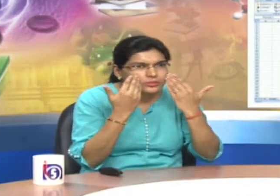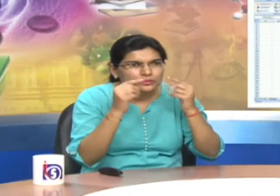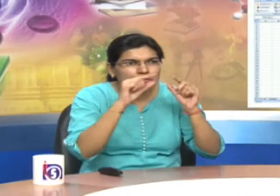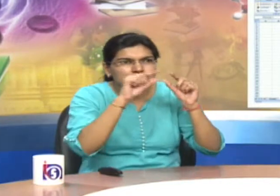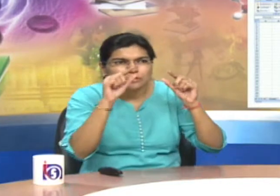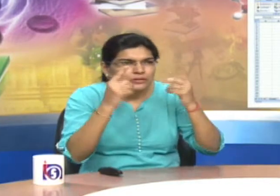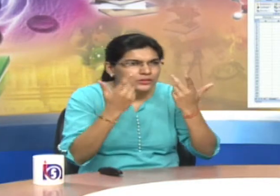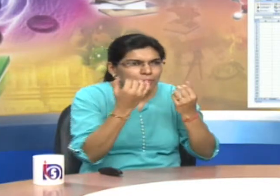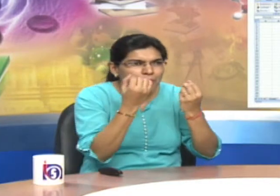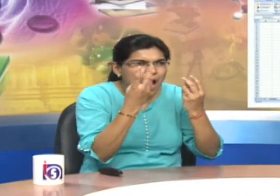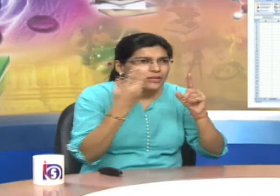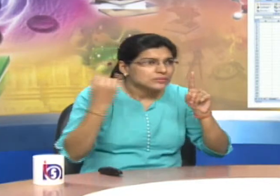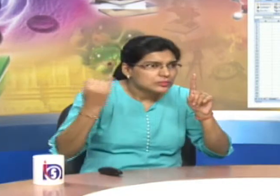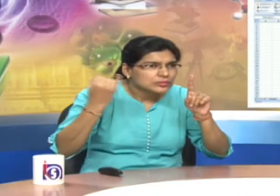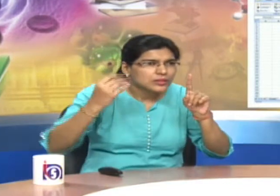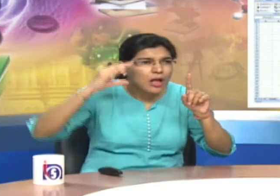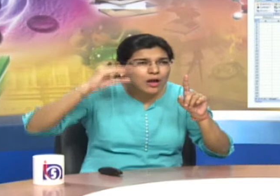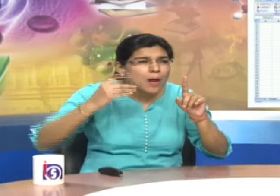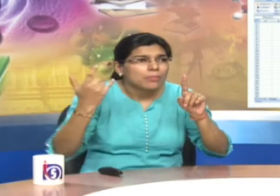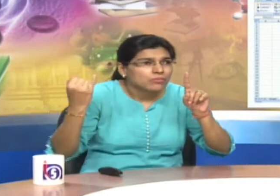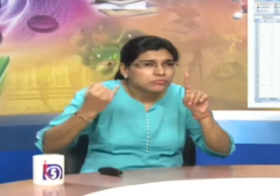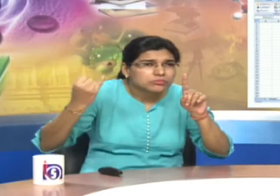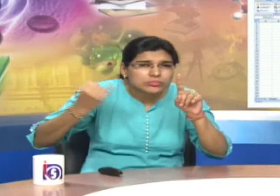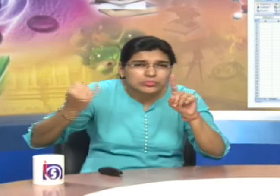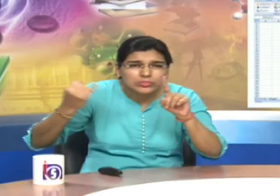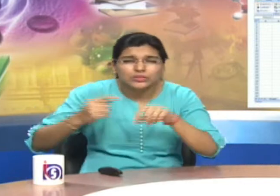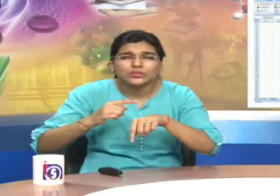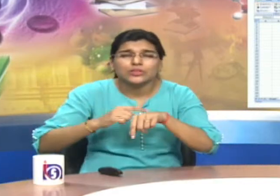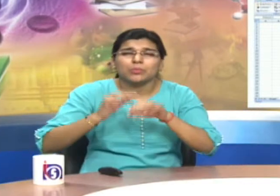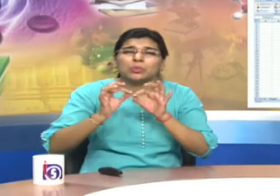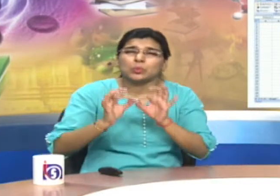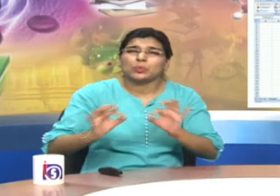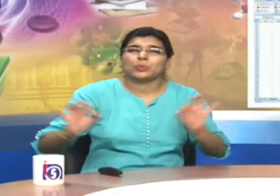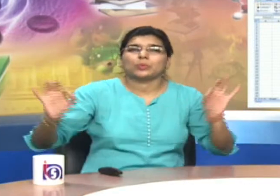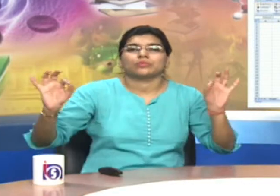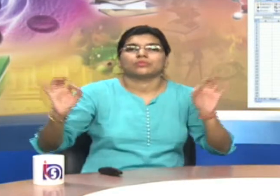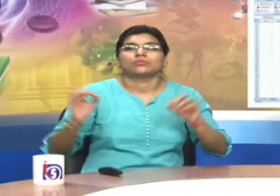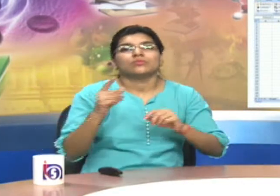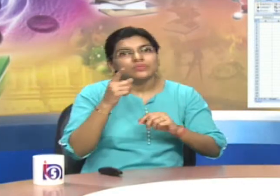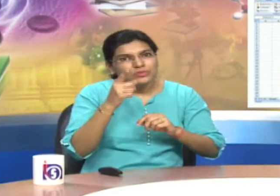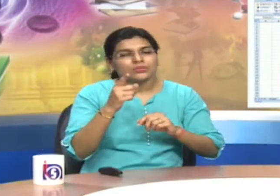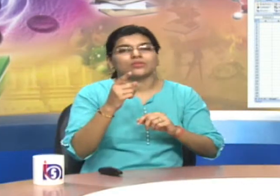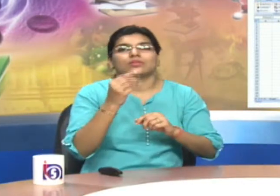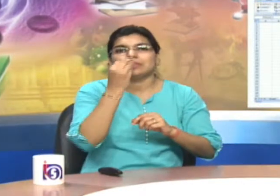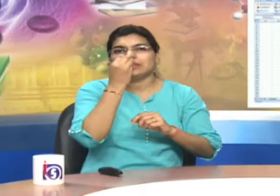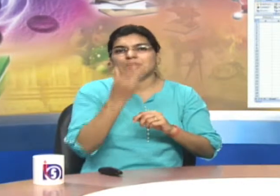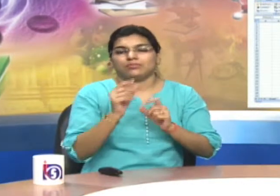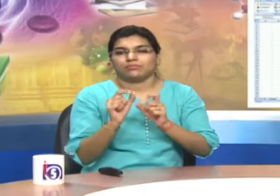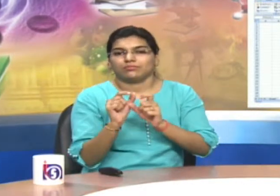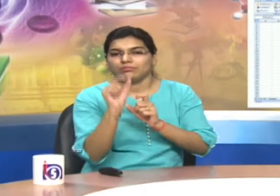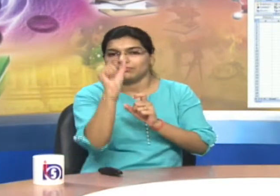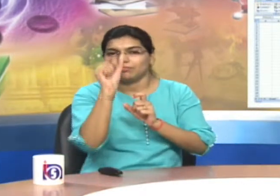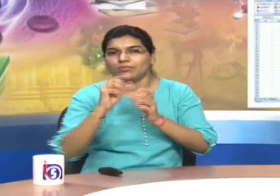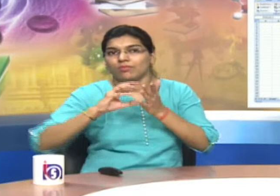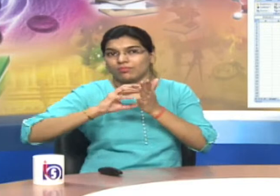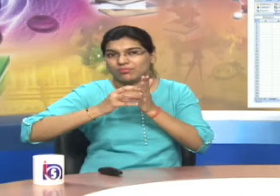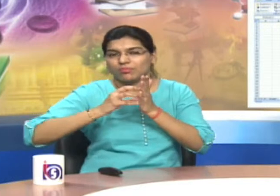help of column or colors, then it will really take you long time to find the maximum